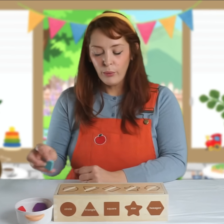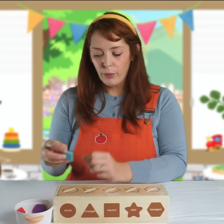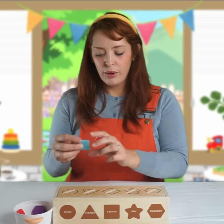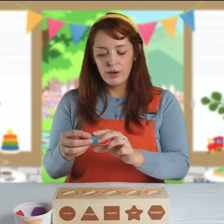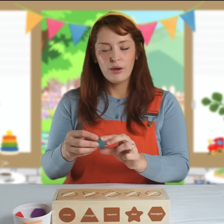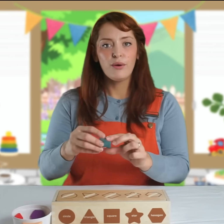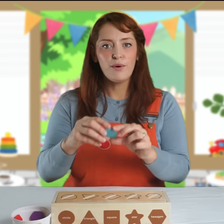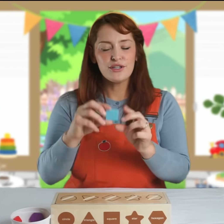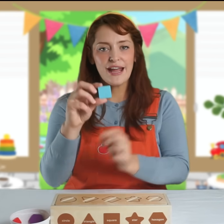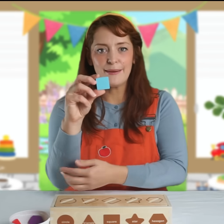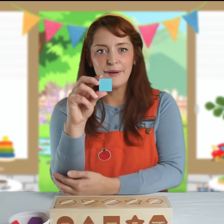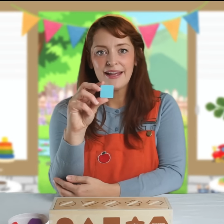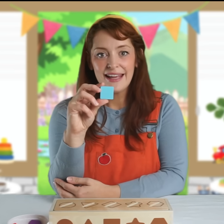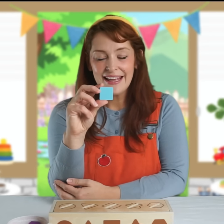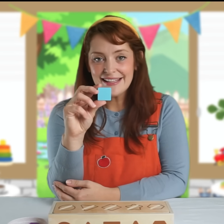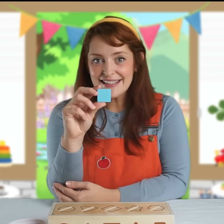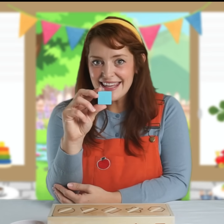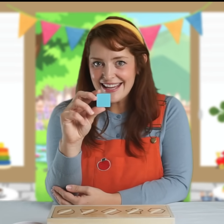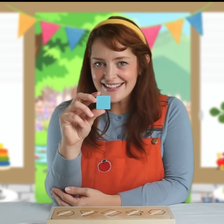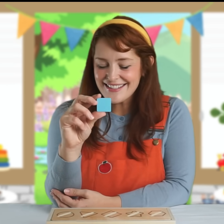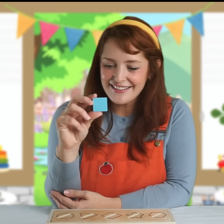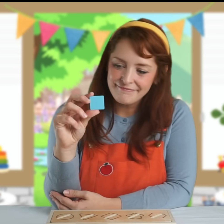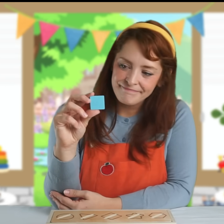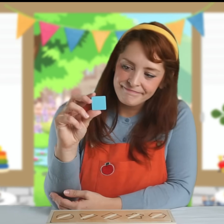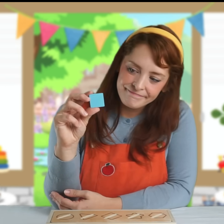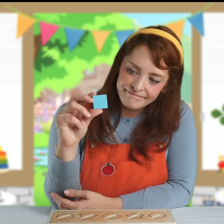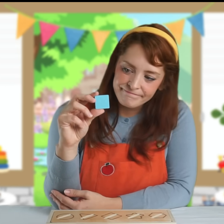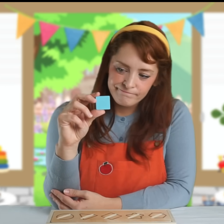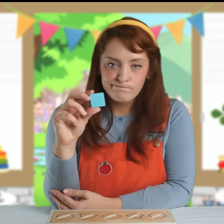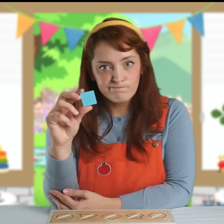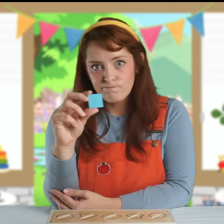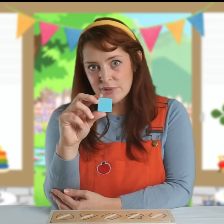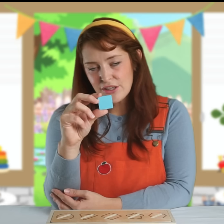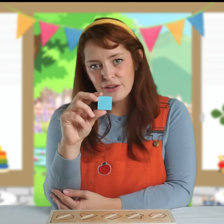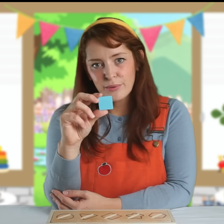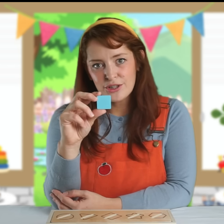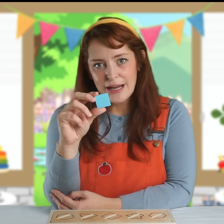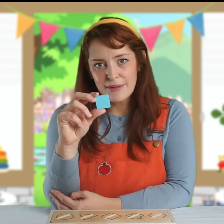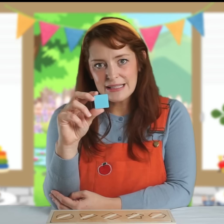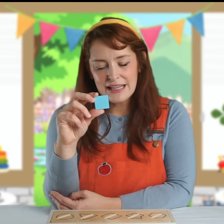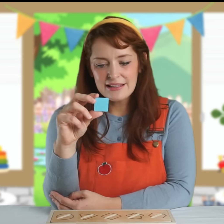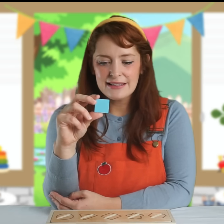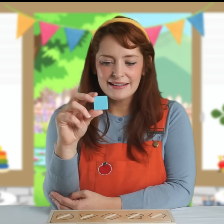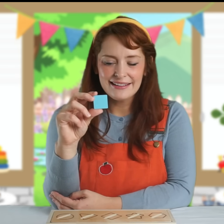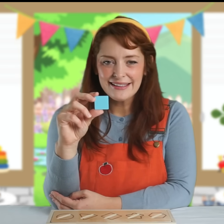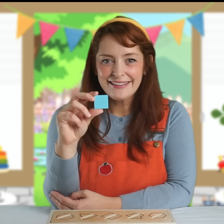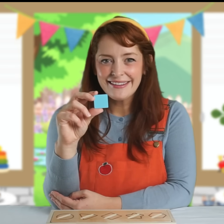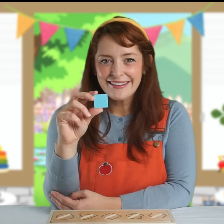Ooh, what shape is this? Do you know what shape this is?